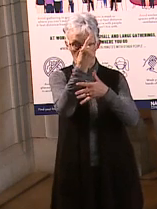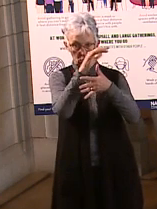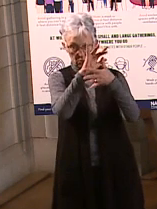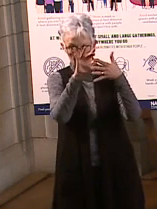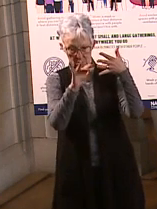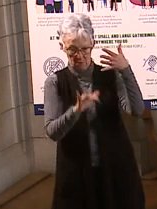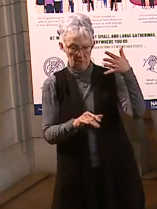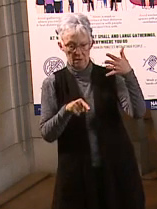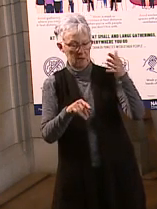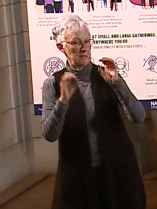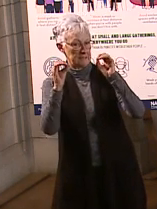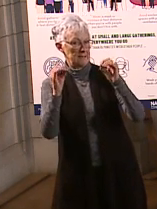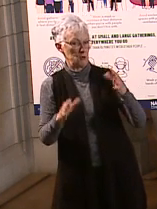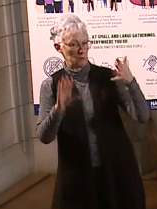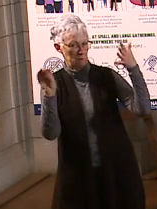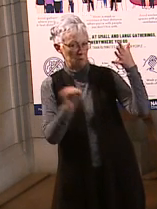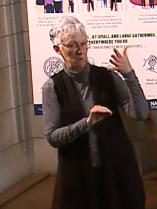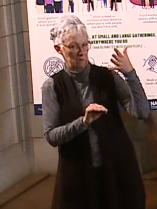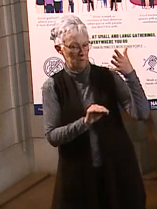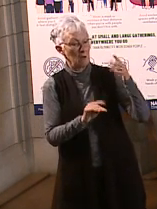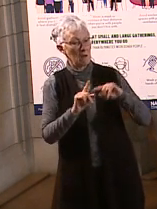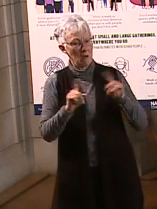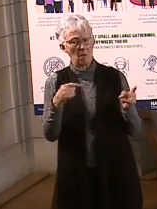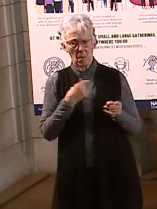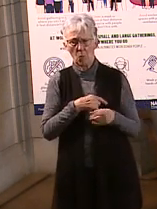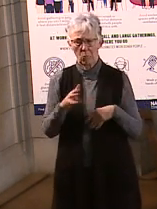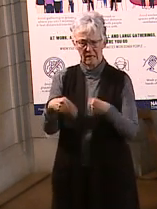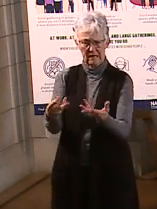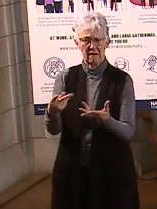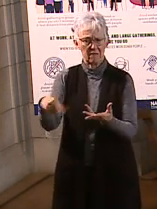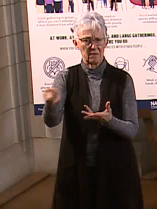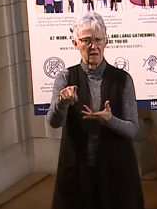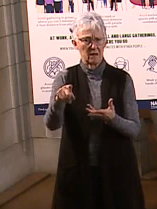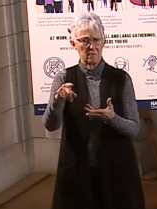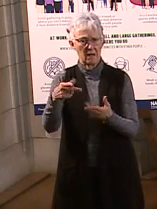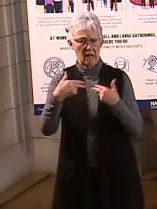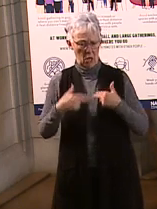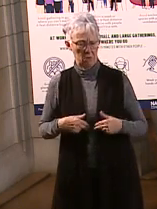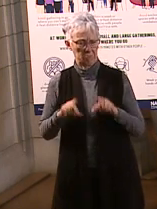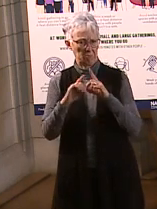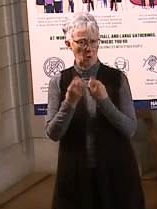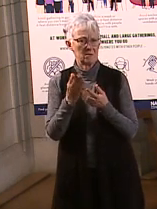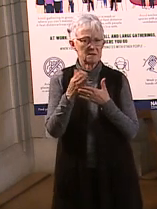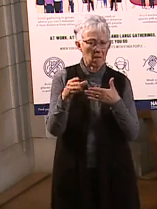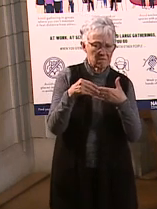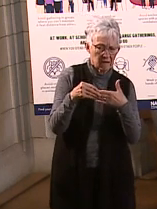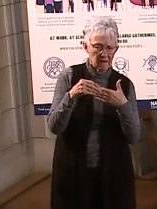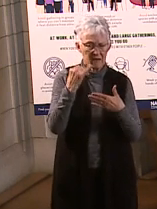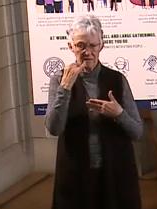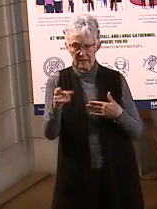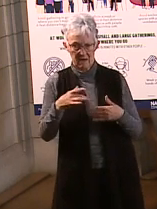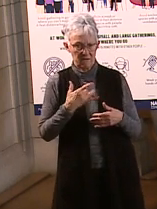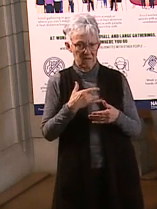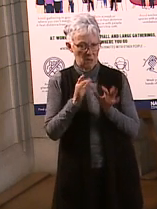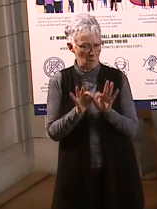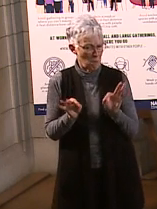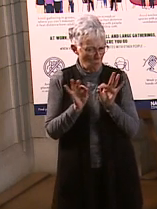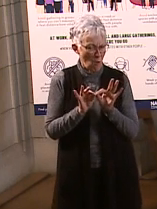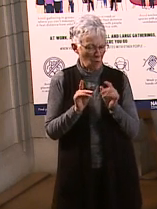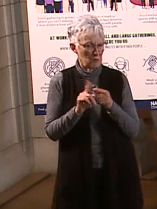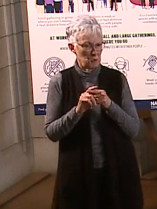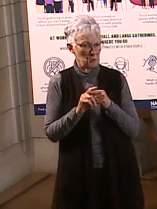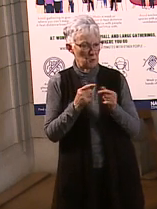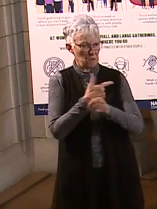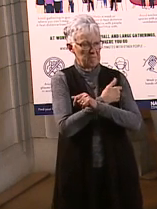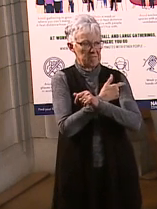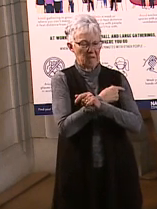but we also have given them some latitude if they think that there's something, an extraordinary reason why they need to do somebody else. And